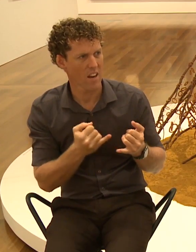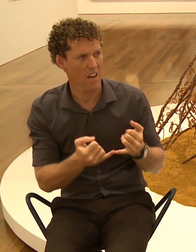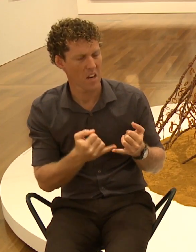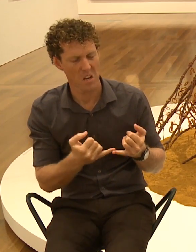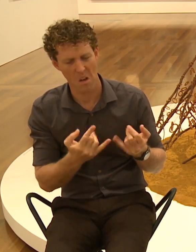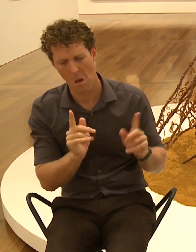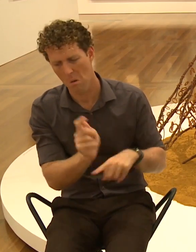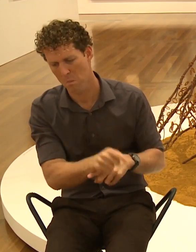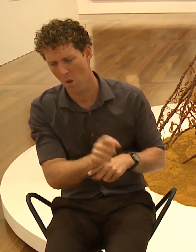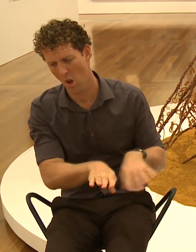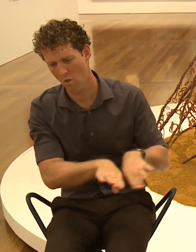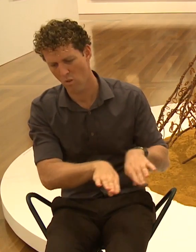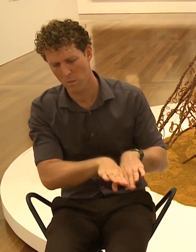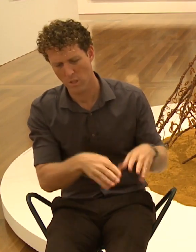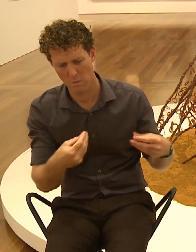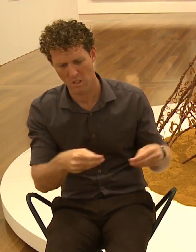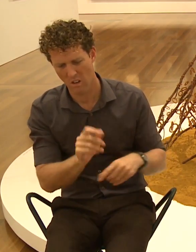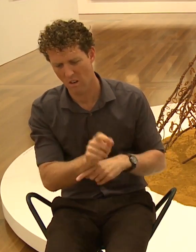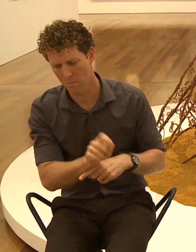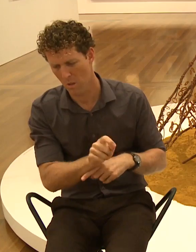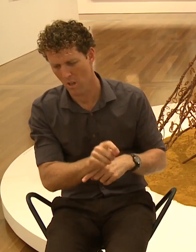rubbish material because